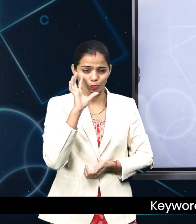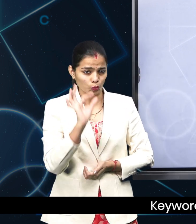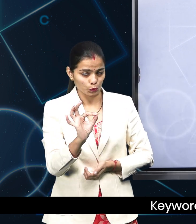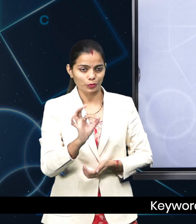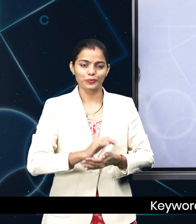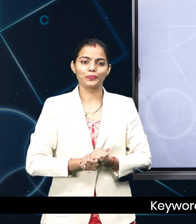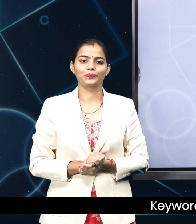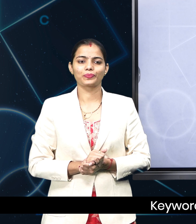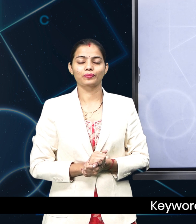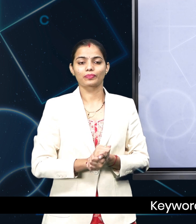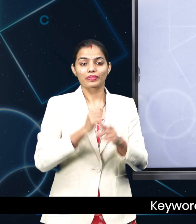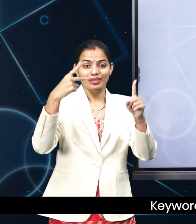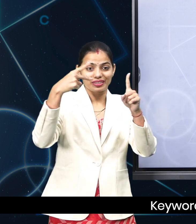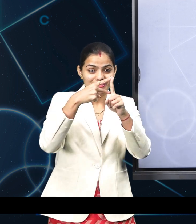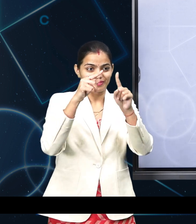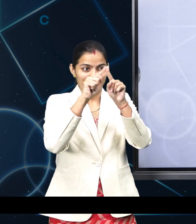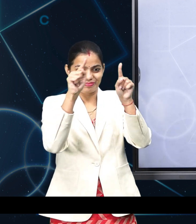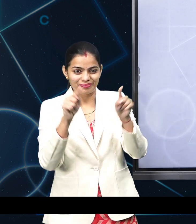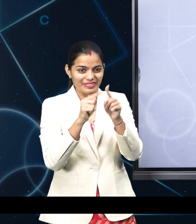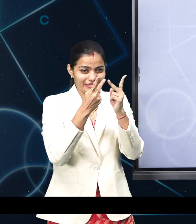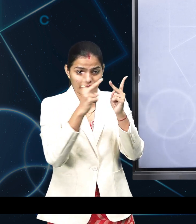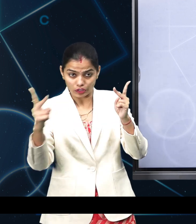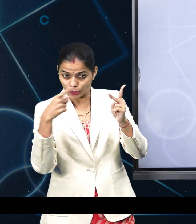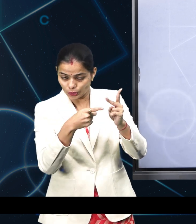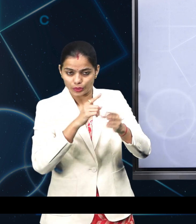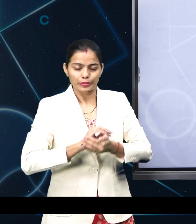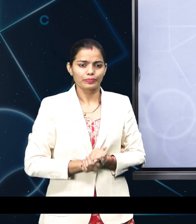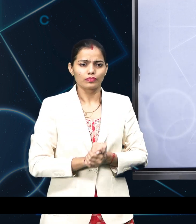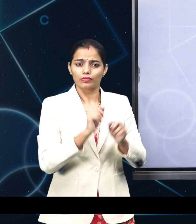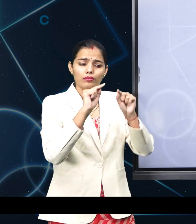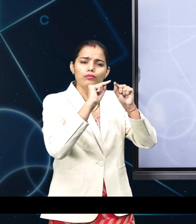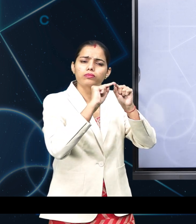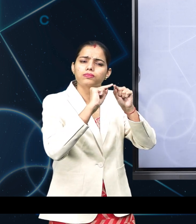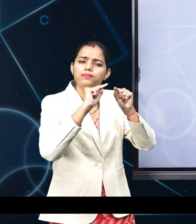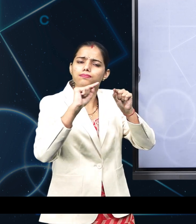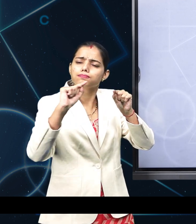Keywords from this lesson are shapes, line segments,